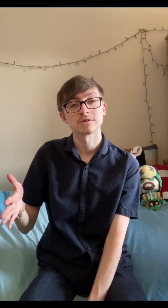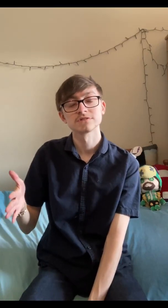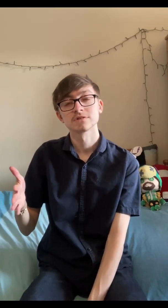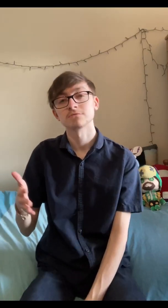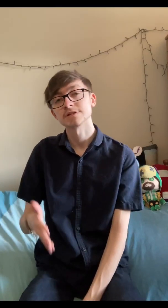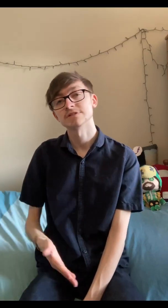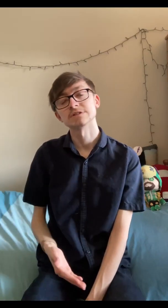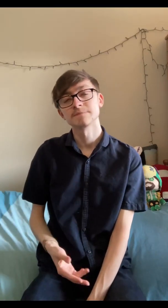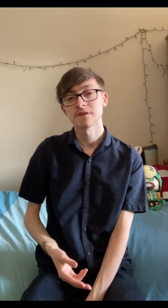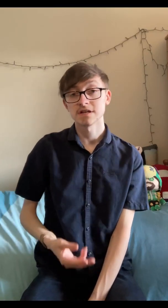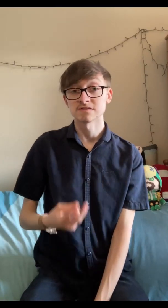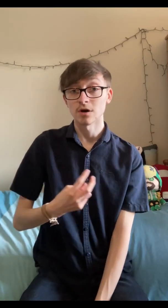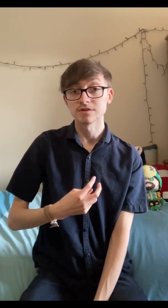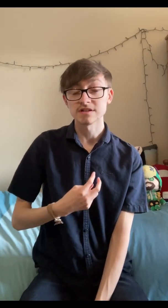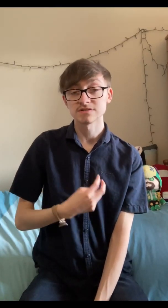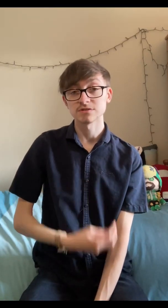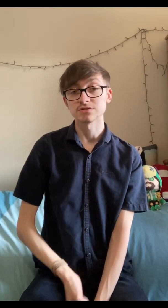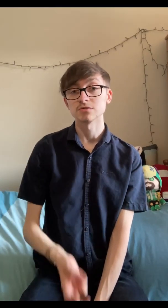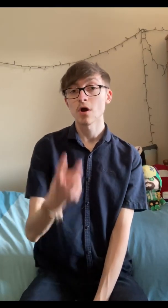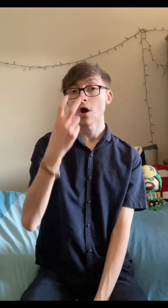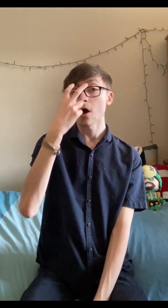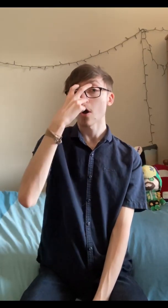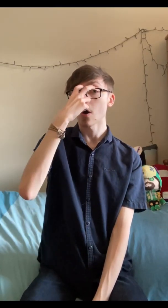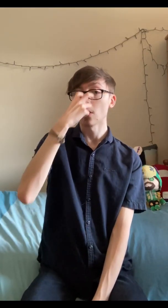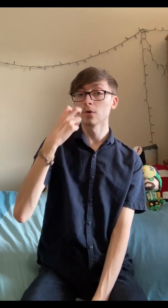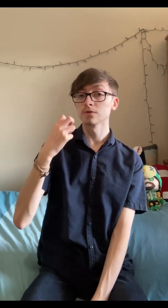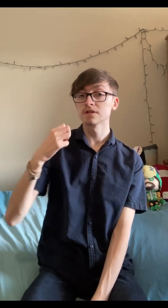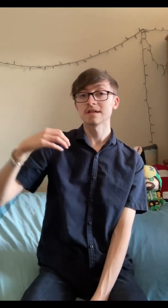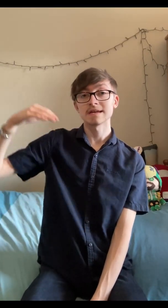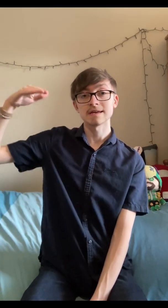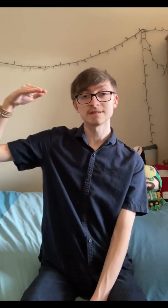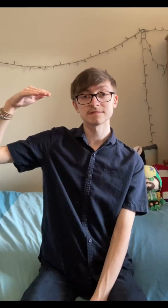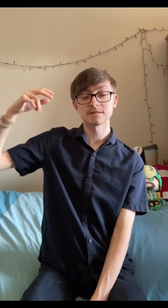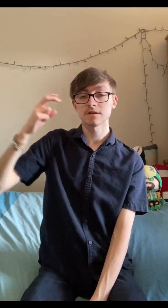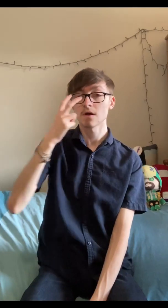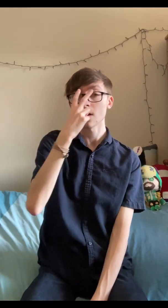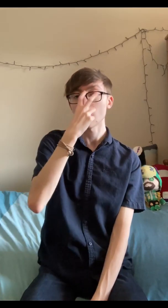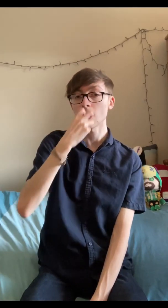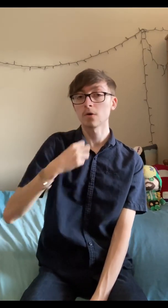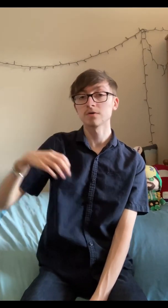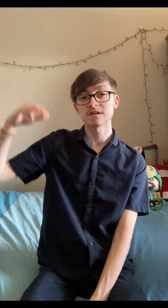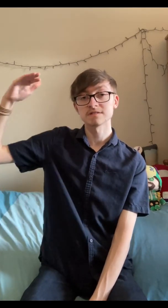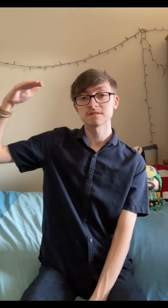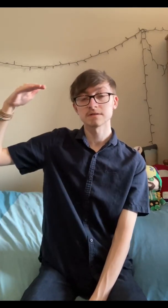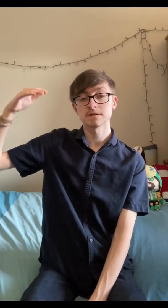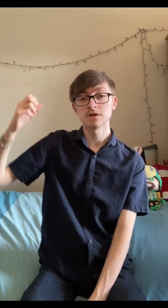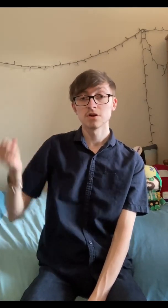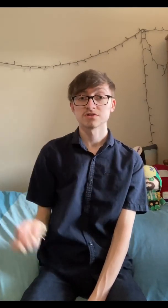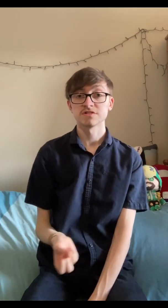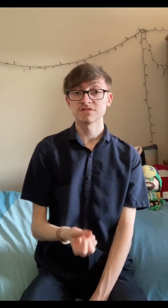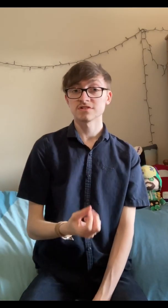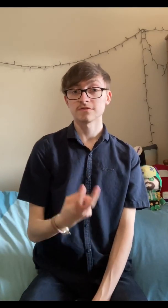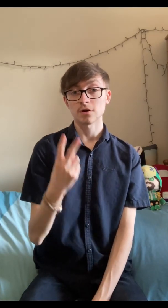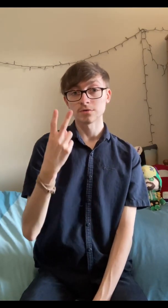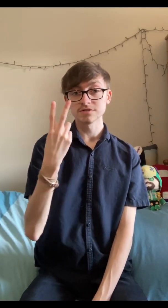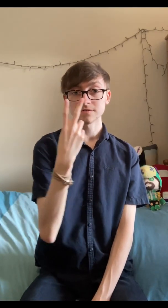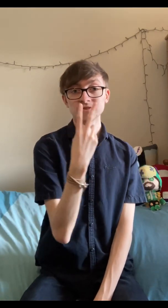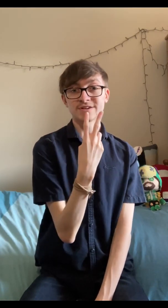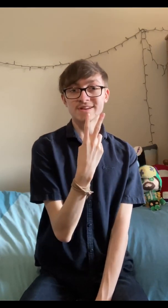child, what you do is oldest, you'll do oldest, oldest. So this is the sign for old. You get your index